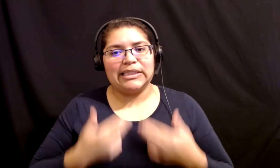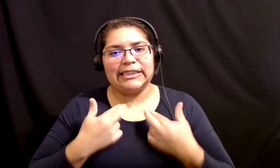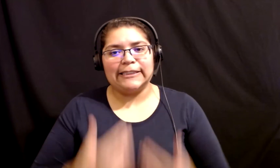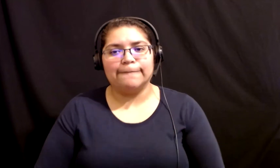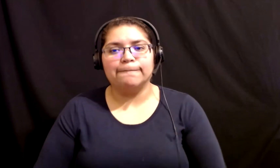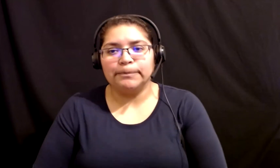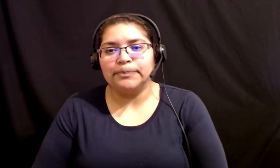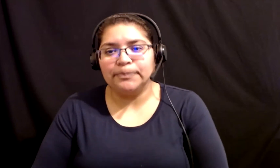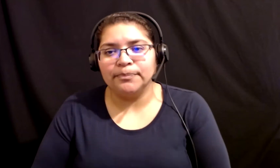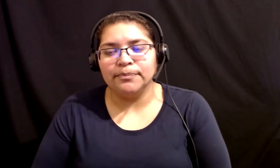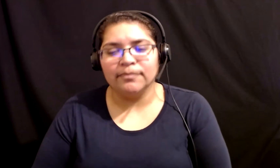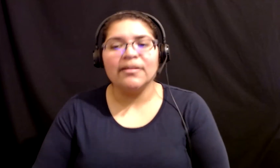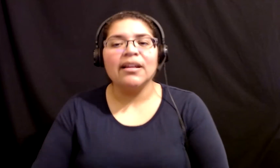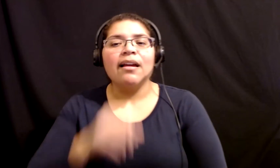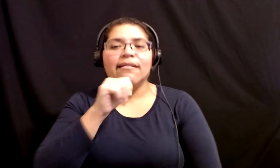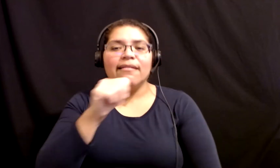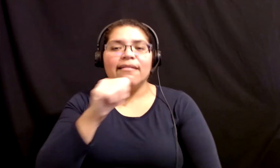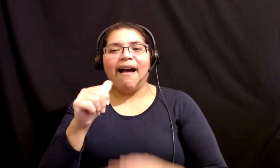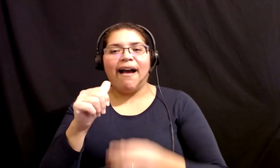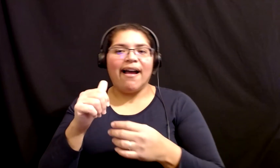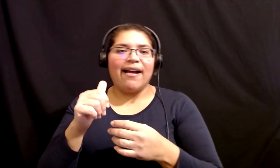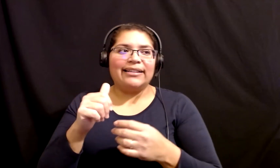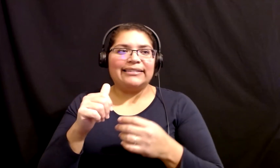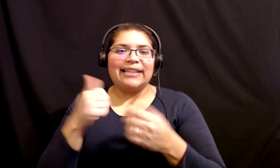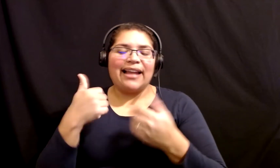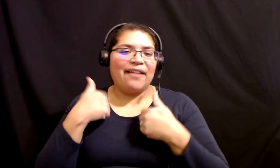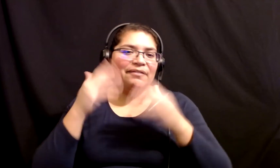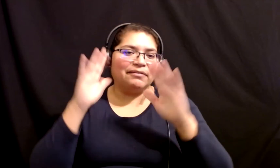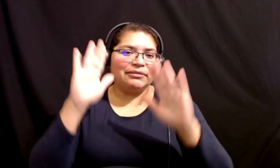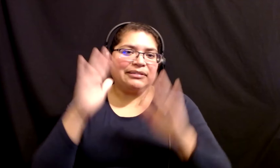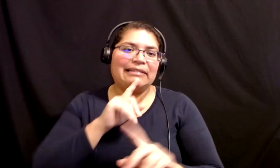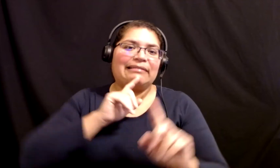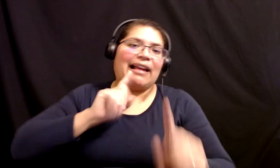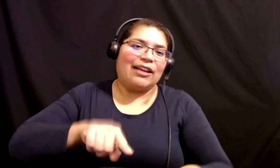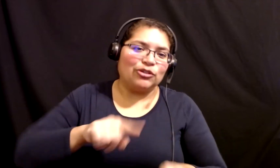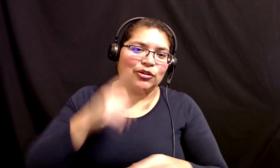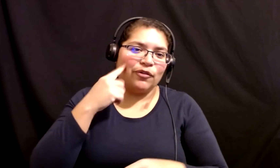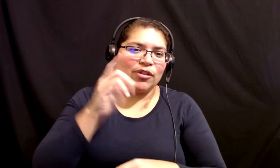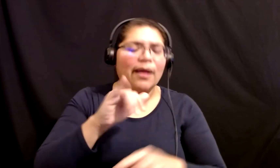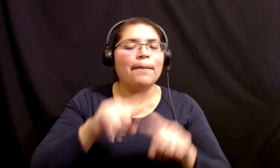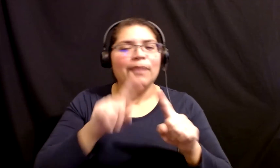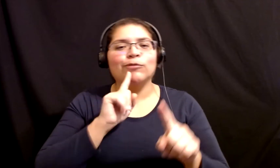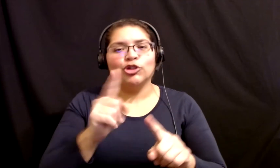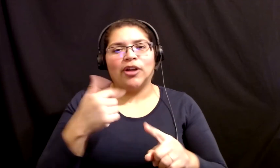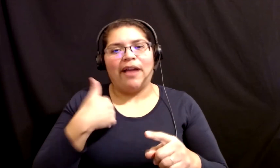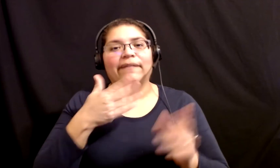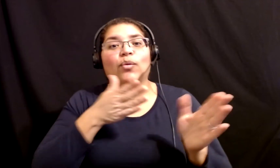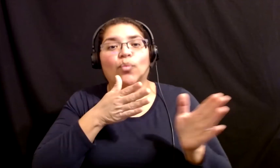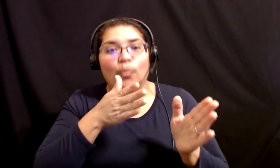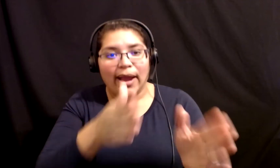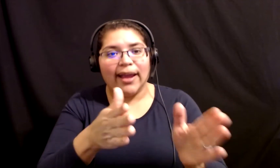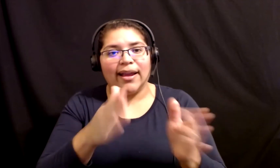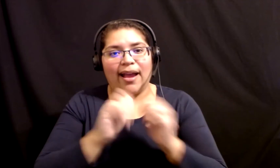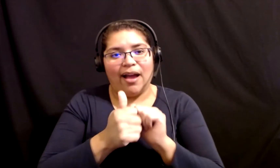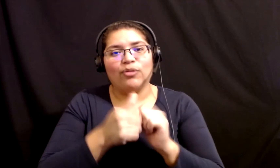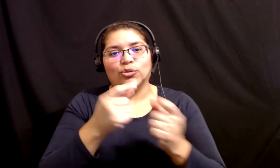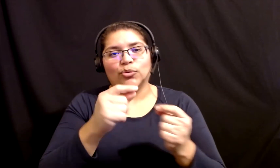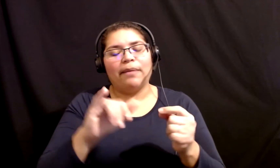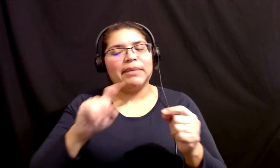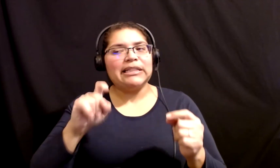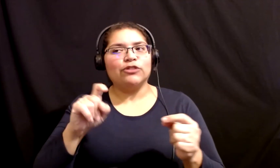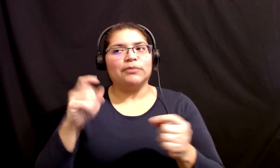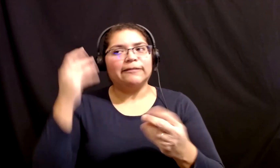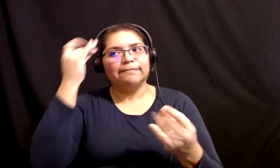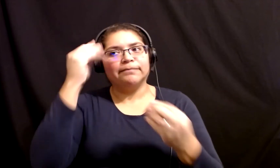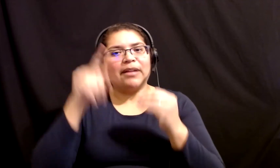So not a great answer on exactly how to do that, but I think there's probably a way, and we just need to be thoughtful about how to do that. Yeah, thanks for that. I